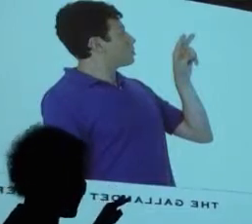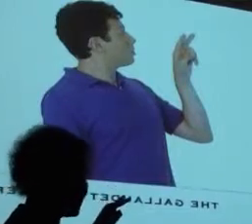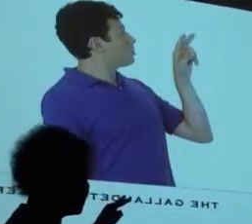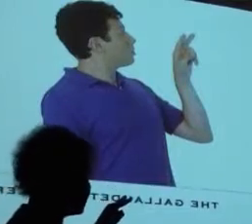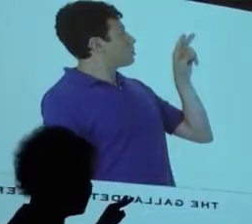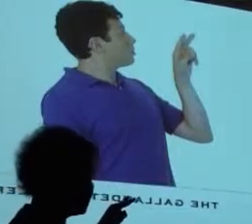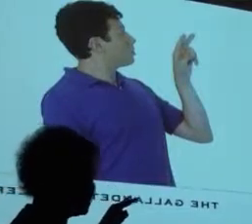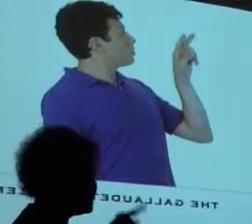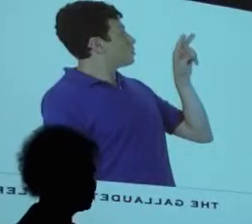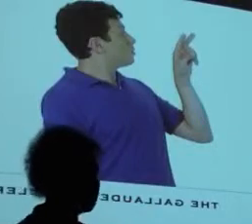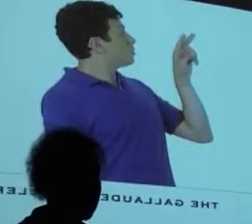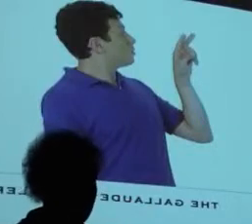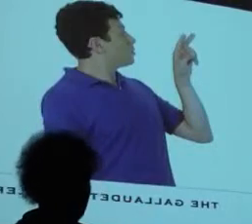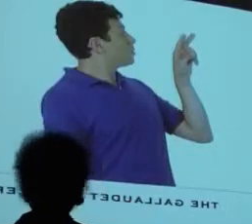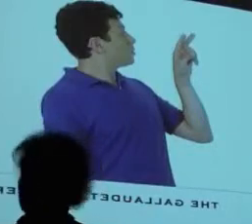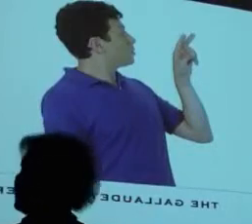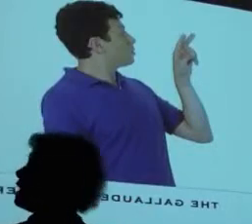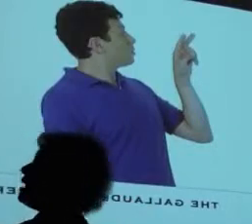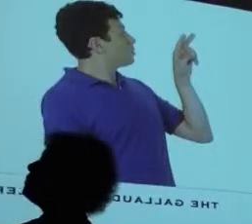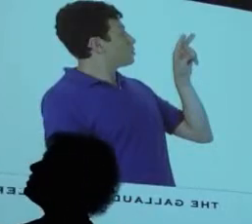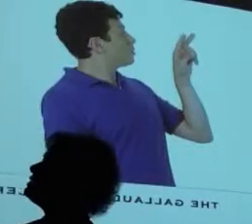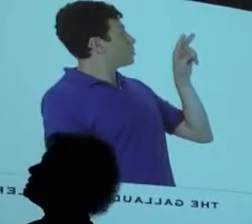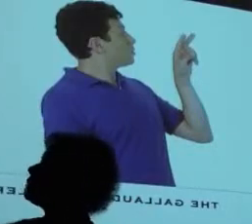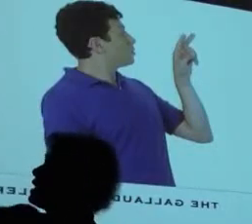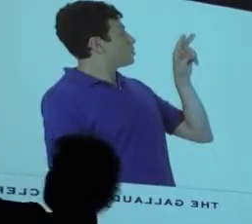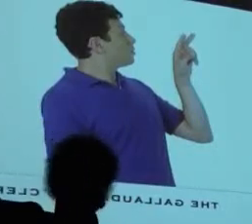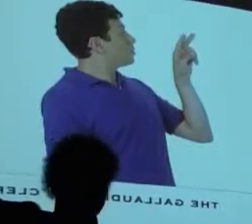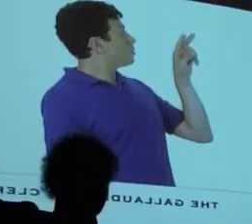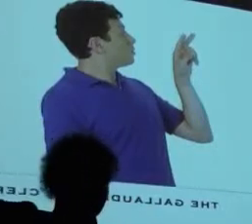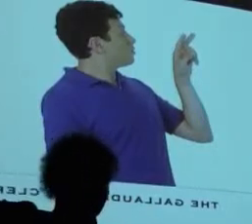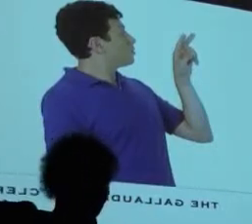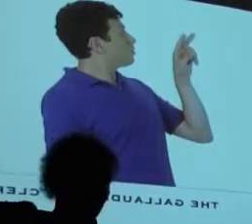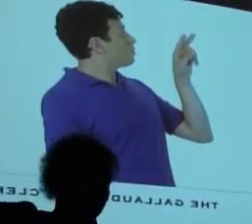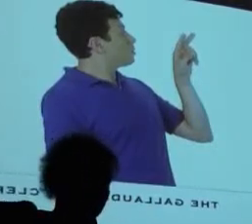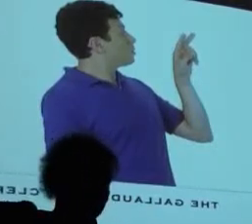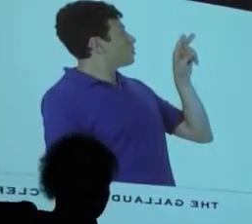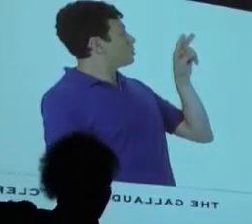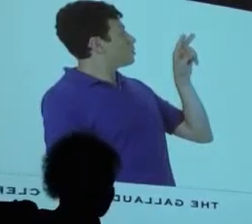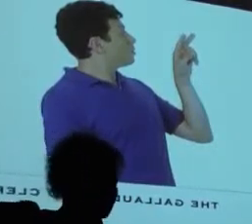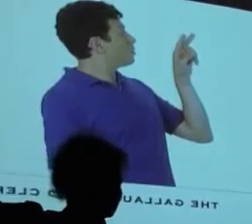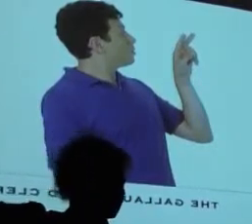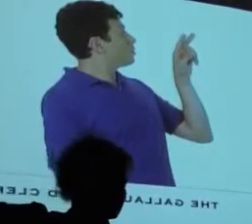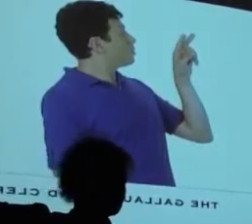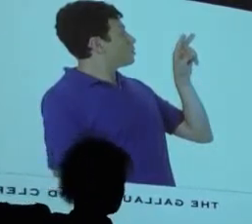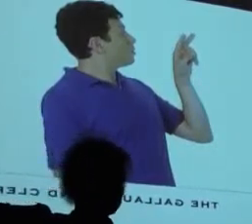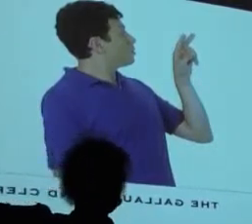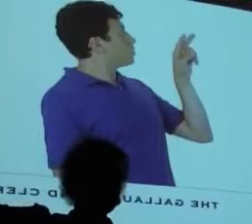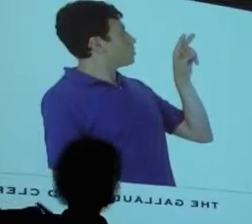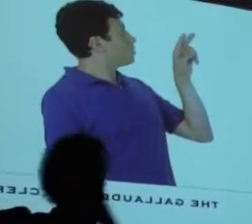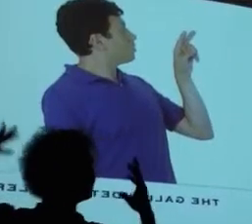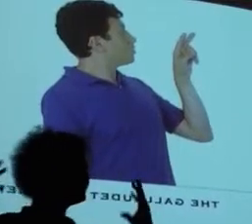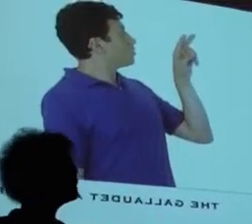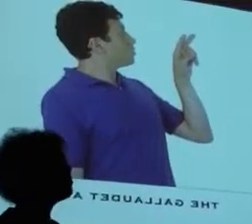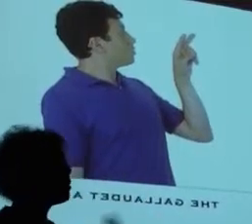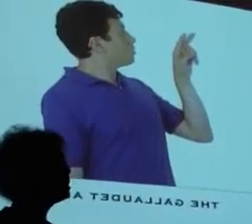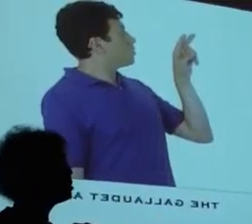right. She can't look up this way because then he's moved. Does that make sense? Yeah. All right? It's important to